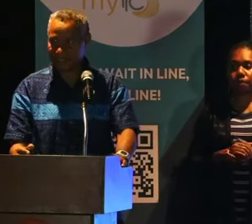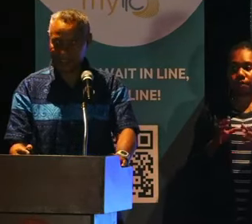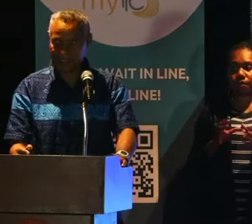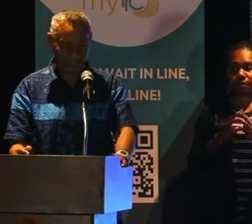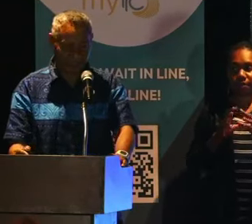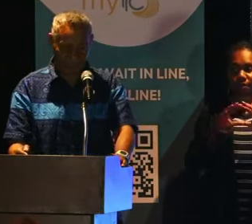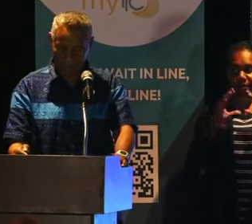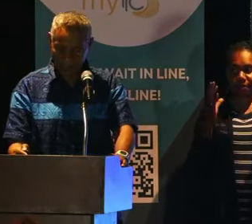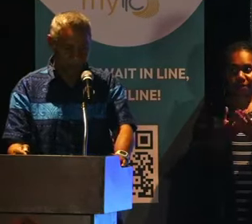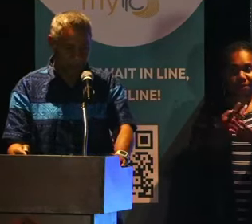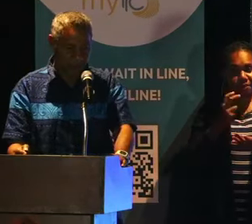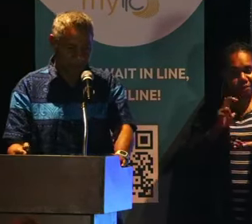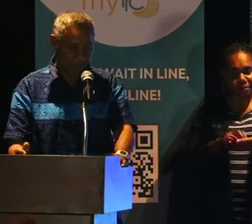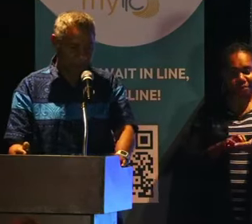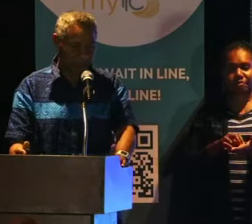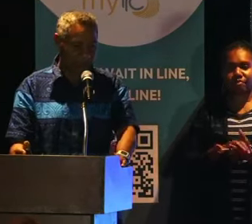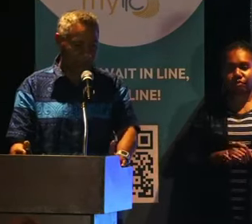register.